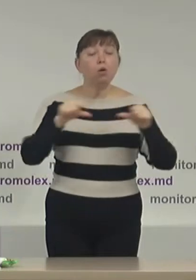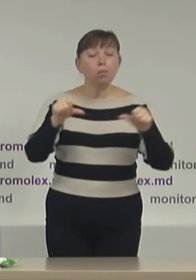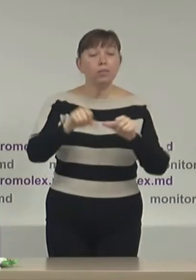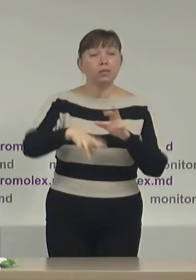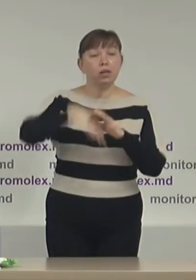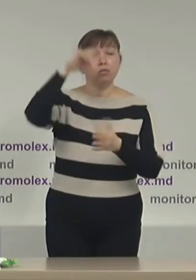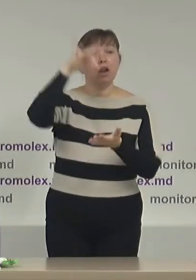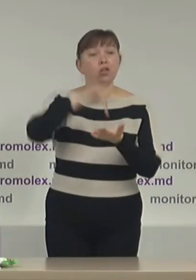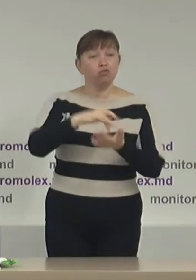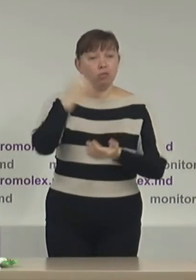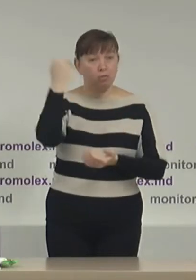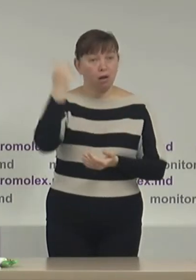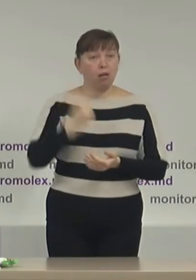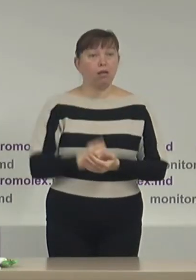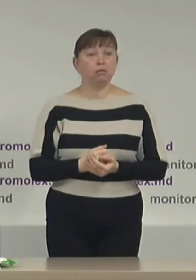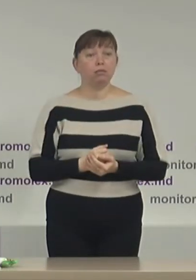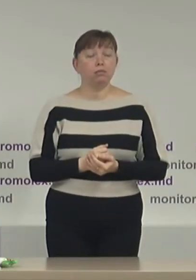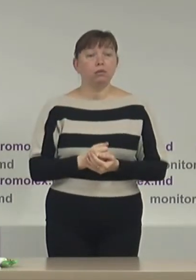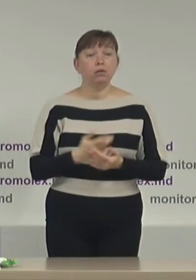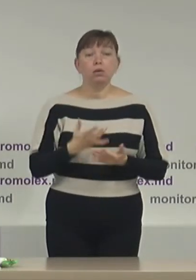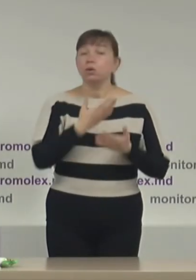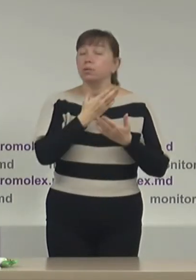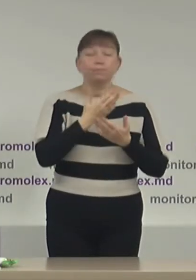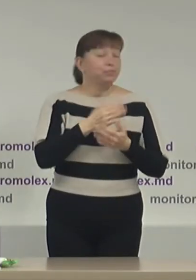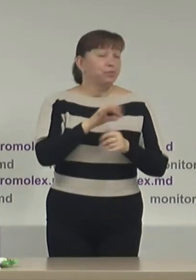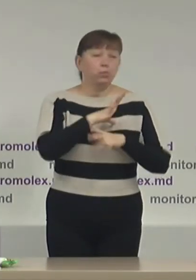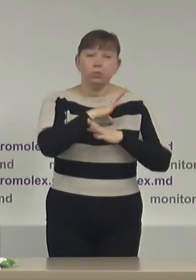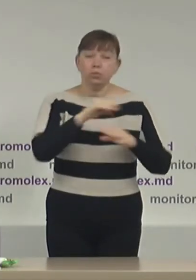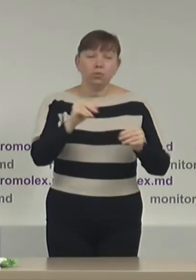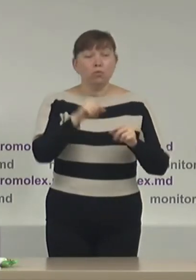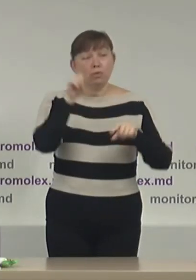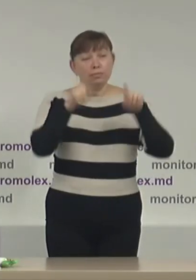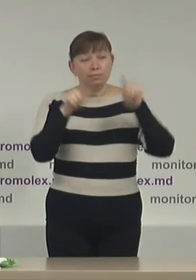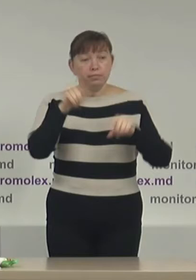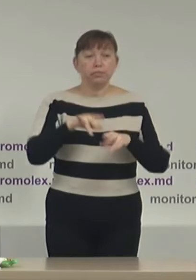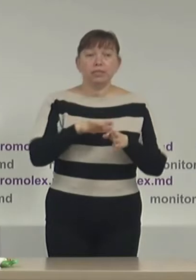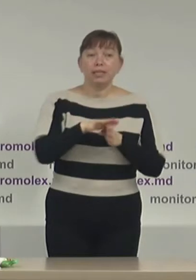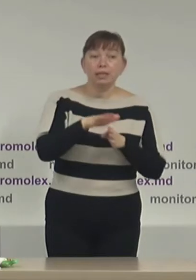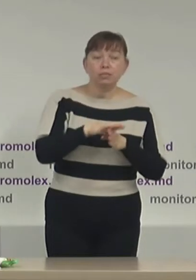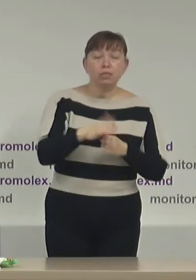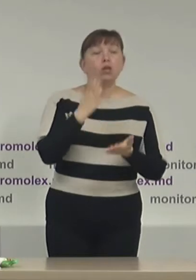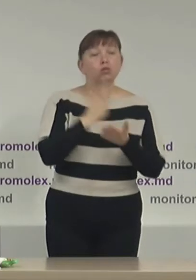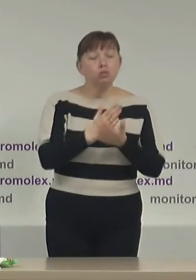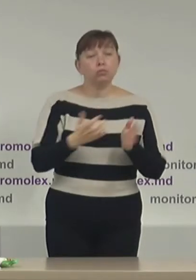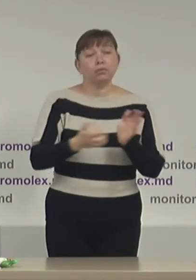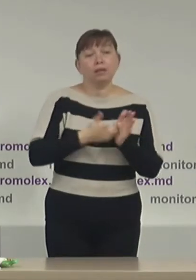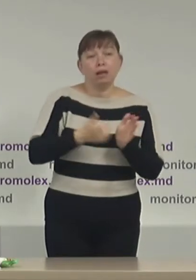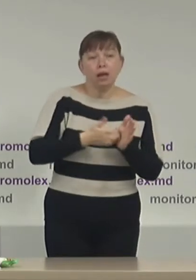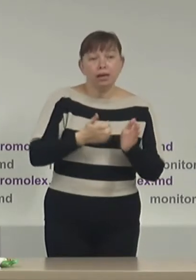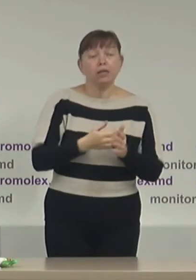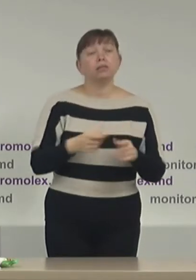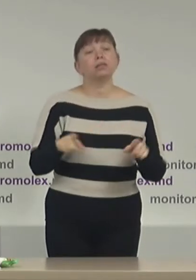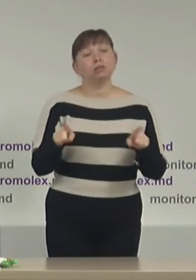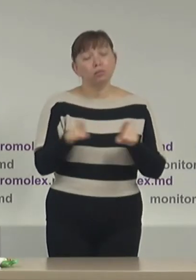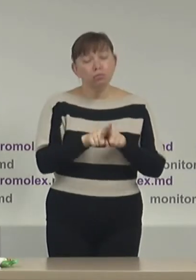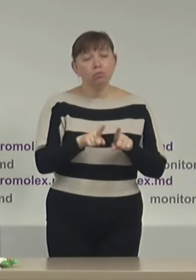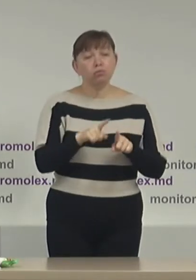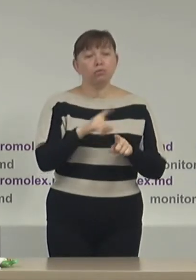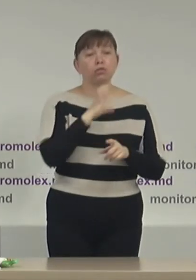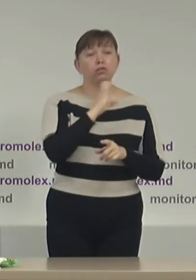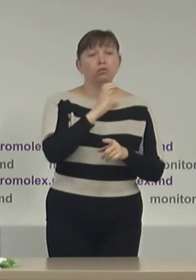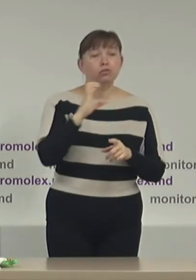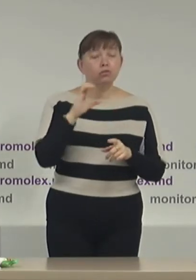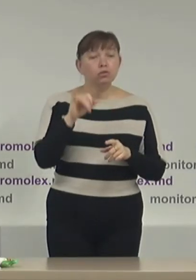set in the guidelines and decisions of the Central Electoral Commissions, well, they are not complied with. There are still